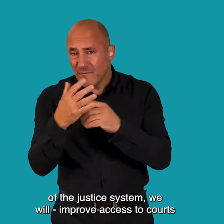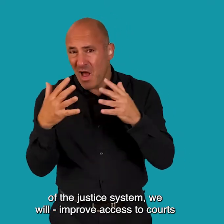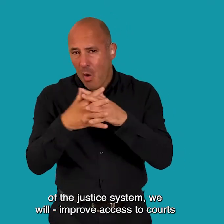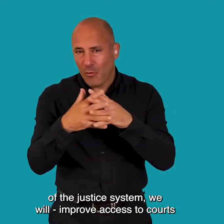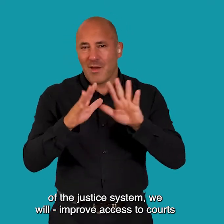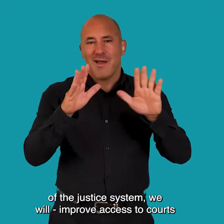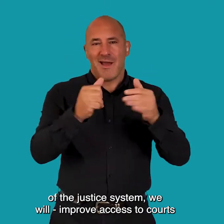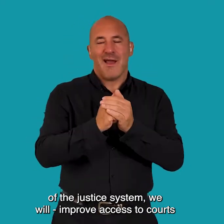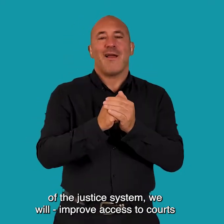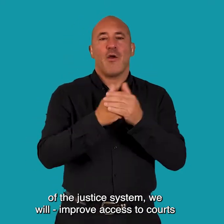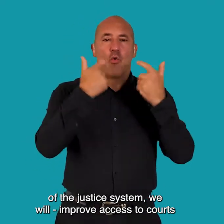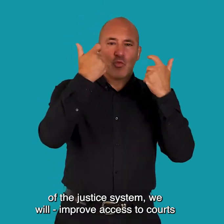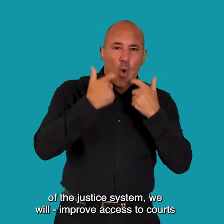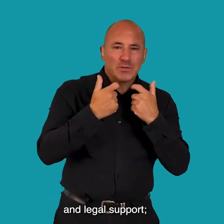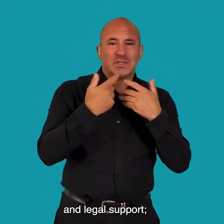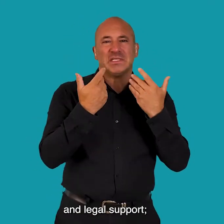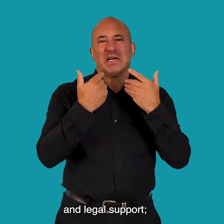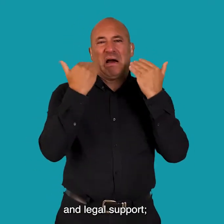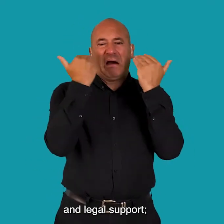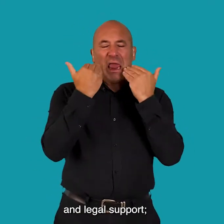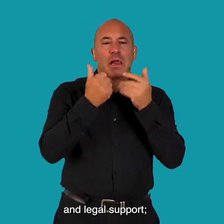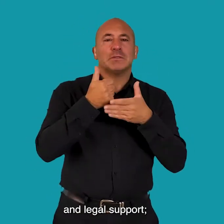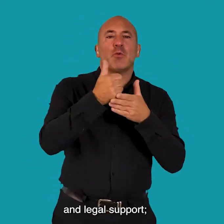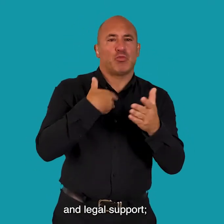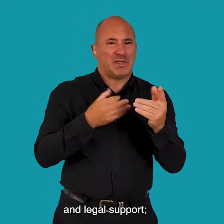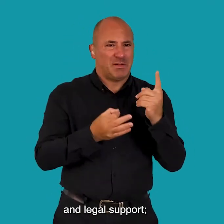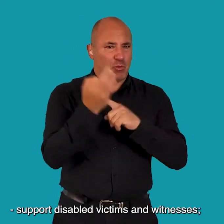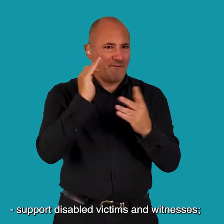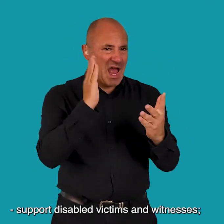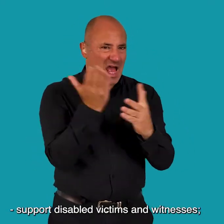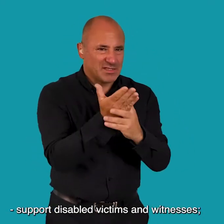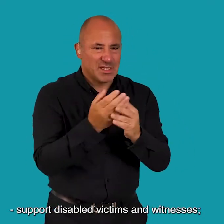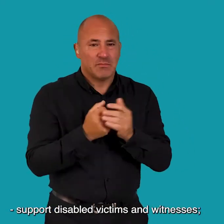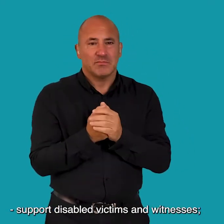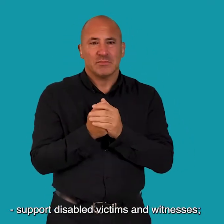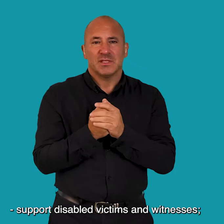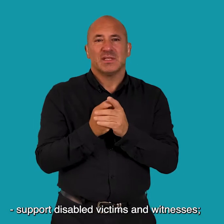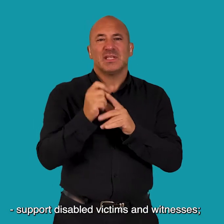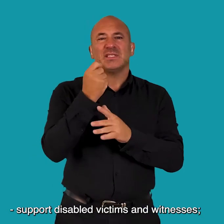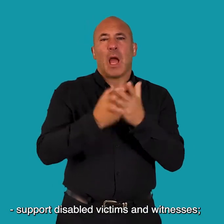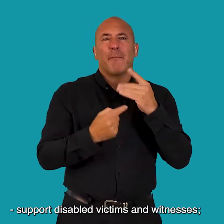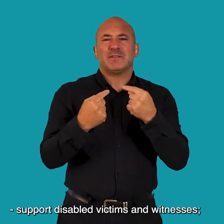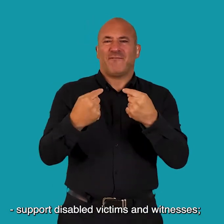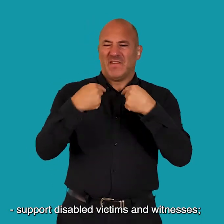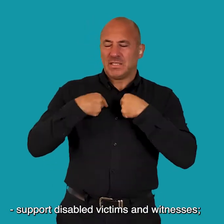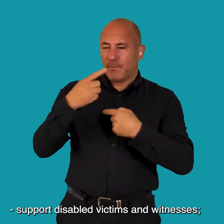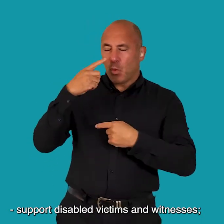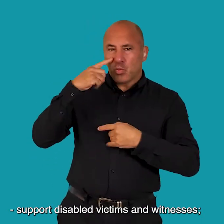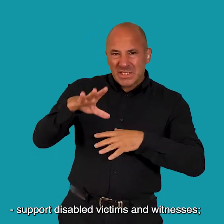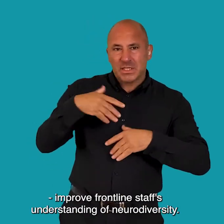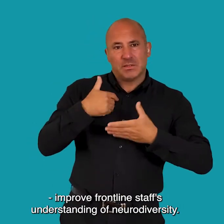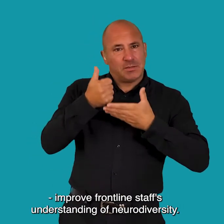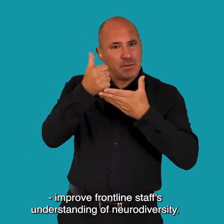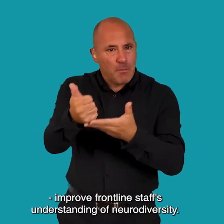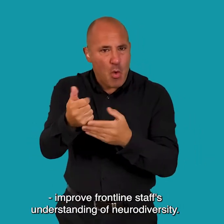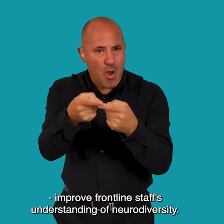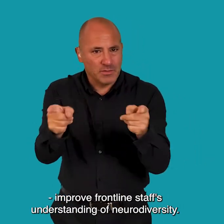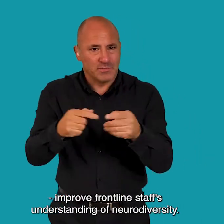improve access to courts and legal support, support disabled victims and witnesses, improve frontline